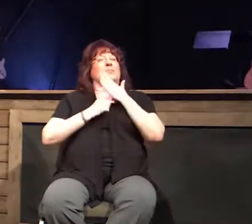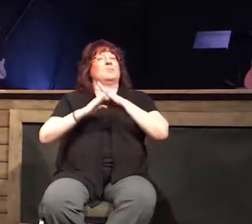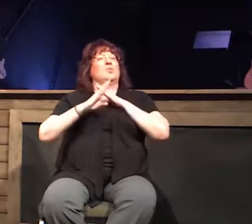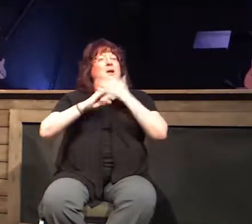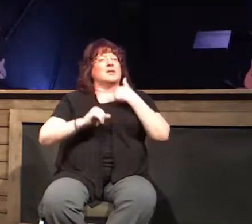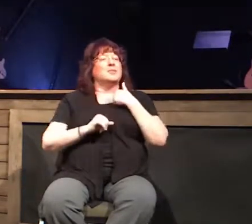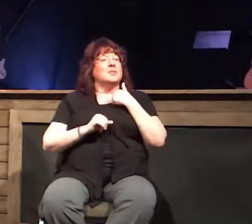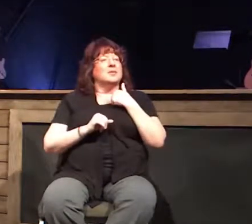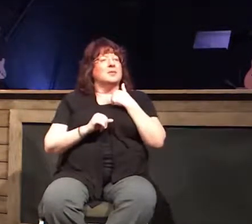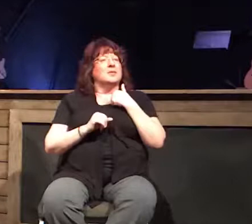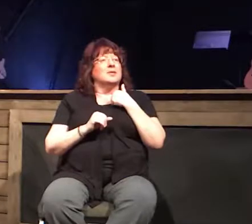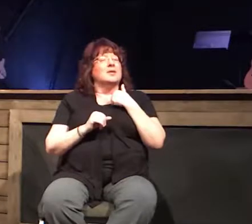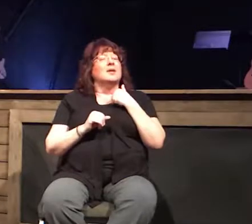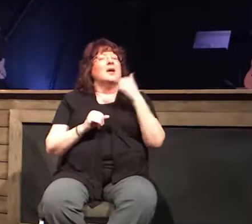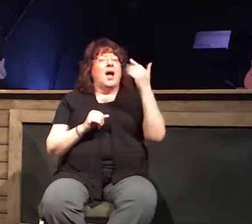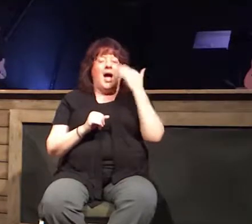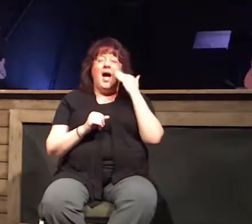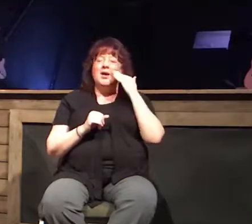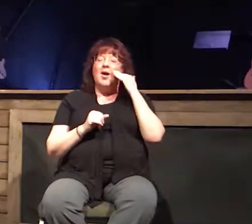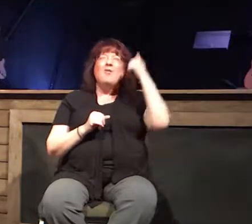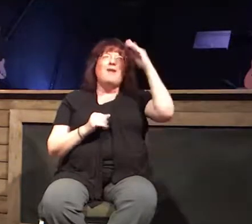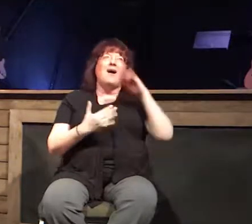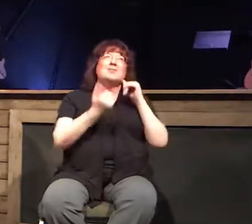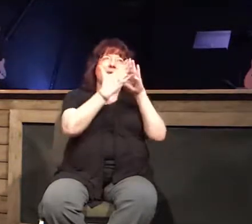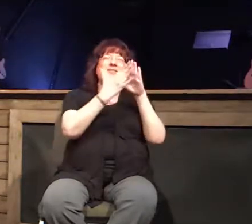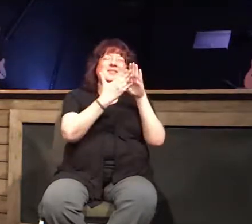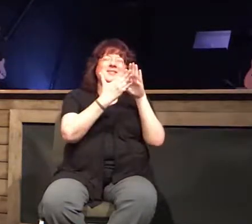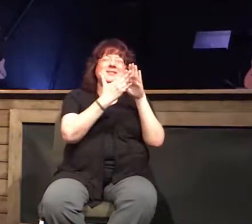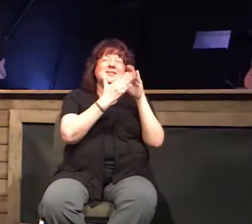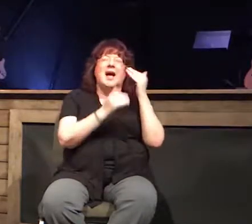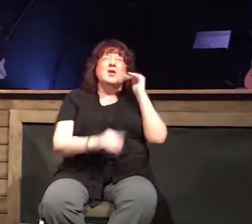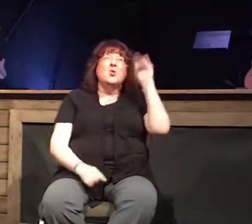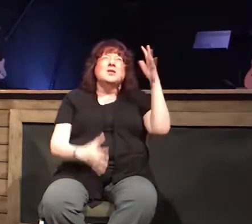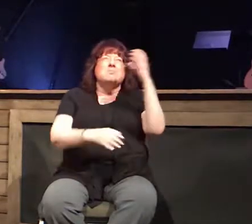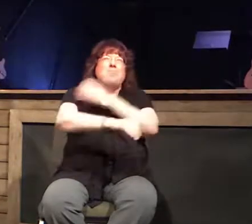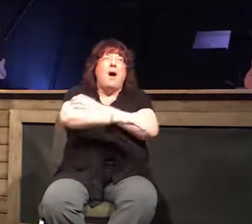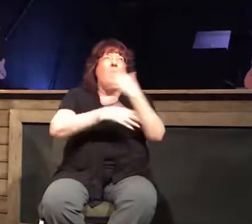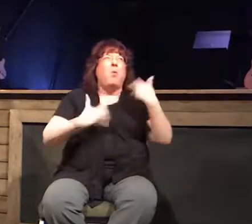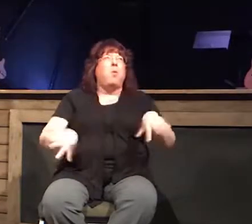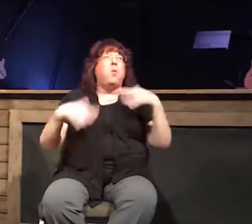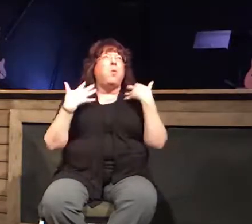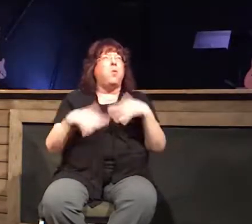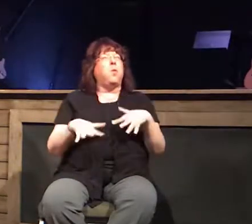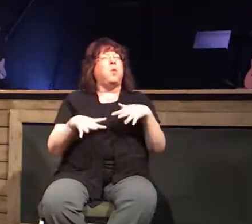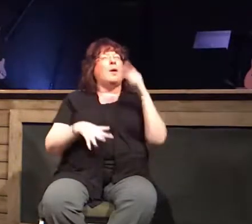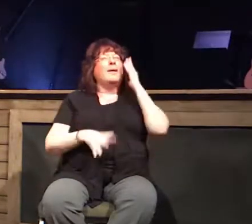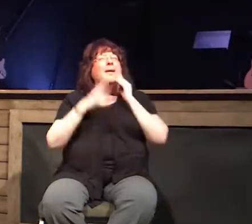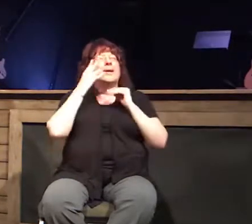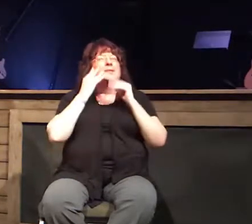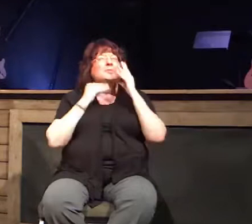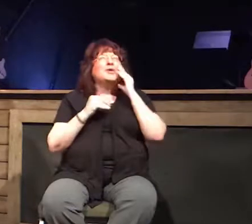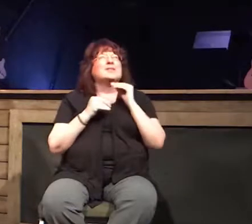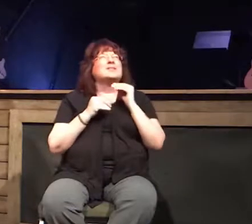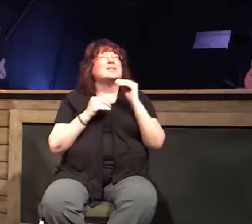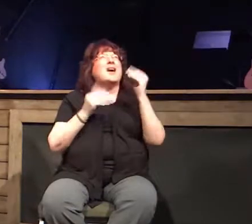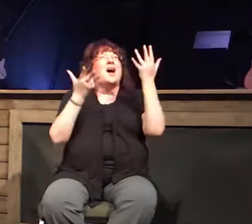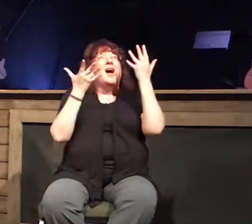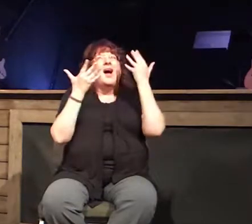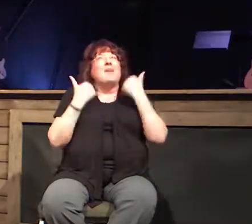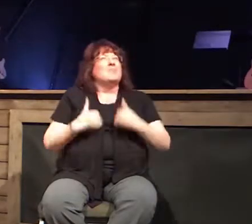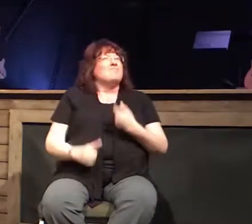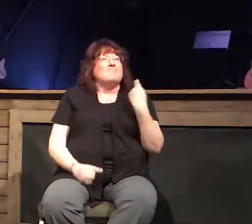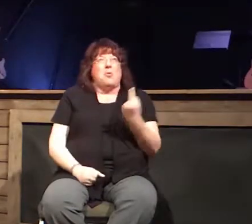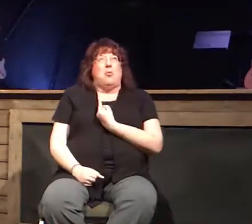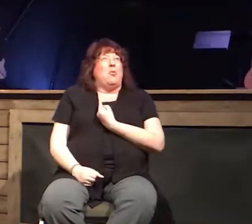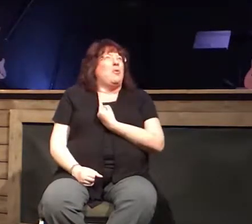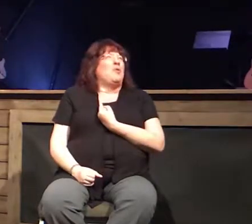Surrounds me. He says, and I knew the presence of God. I knew his power. And I experienced the fact that I was not